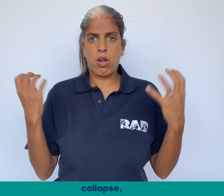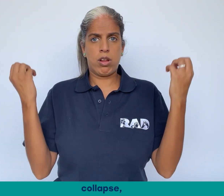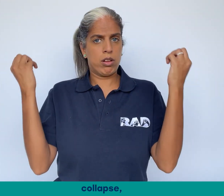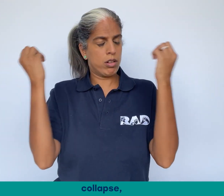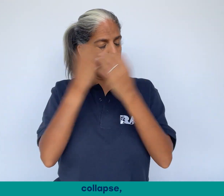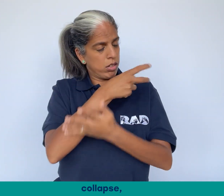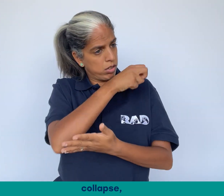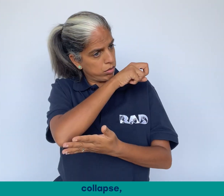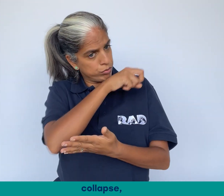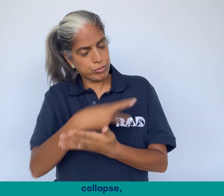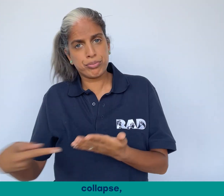collapse,